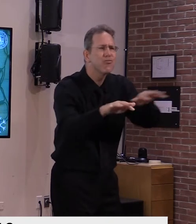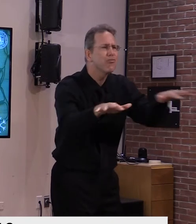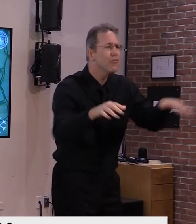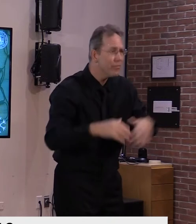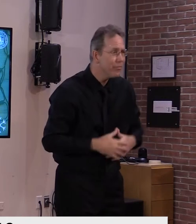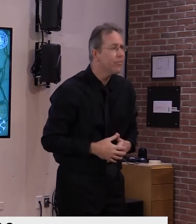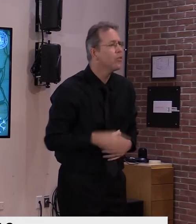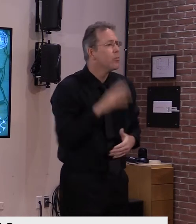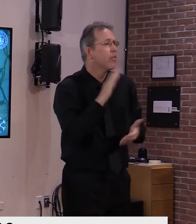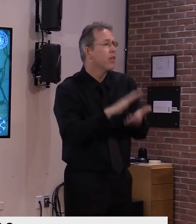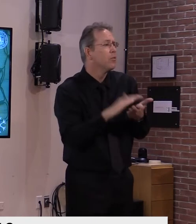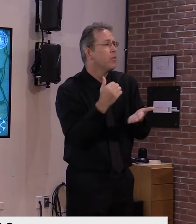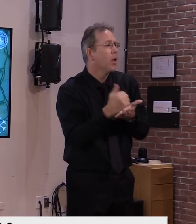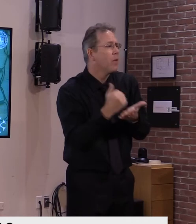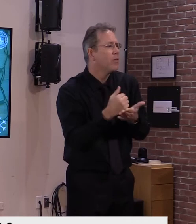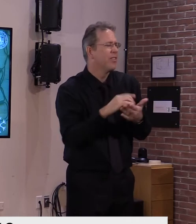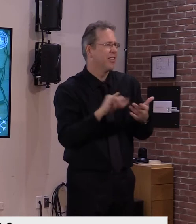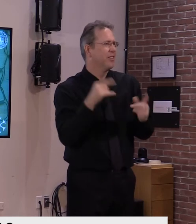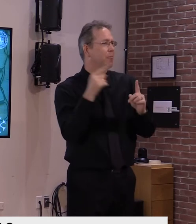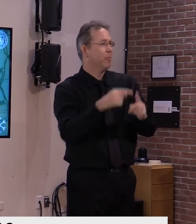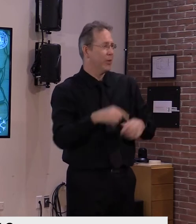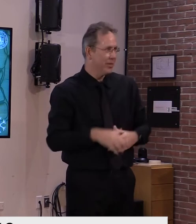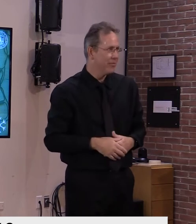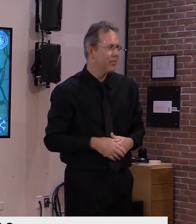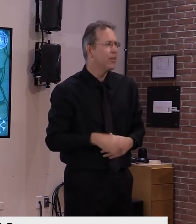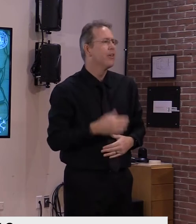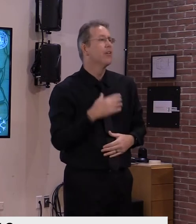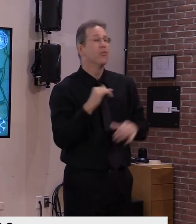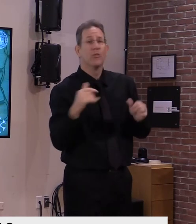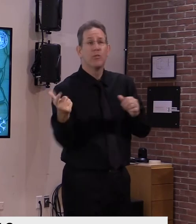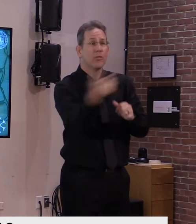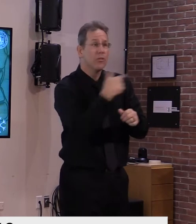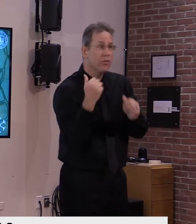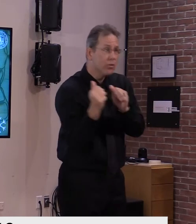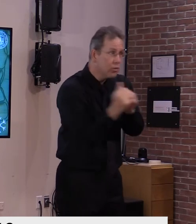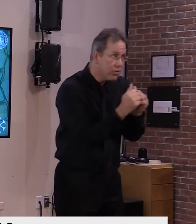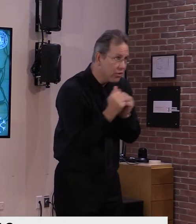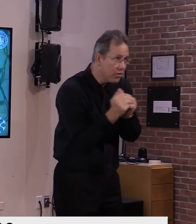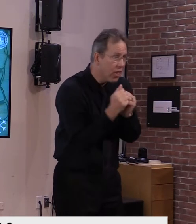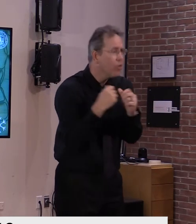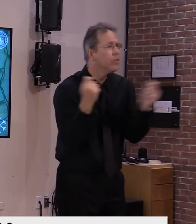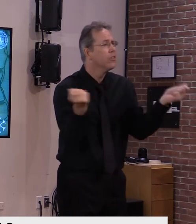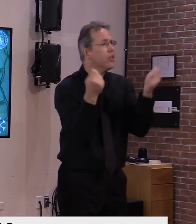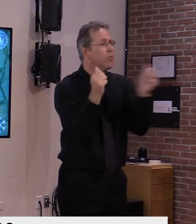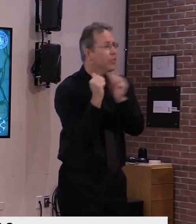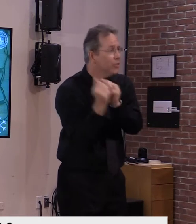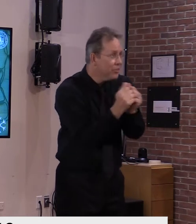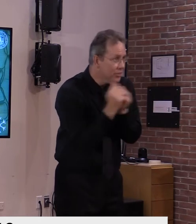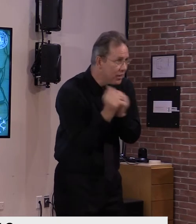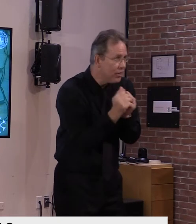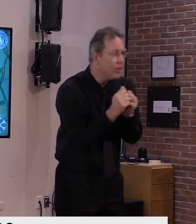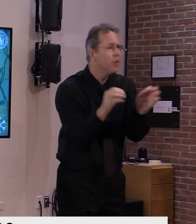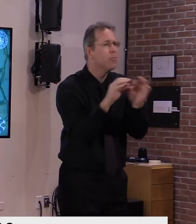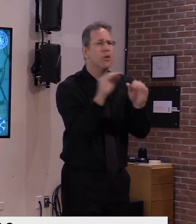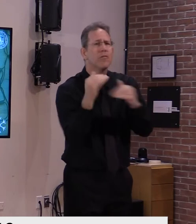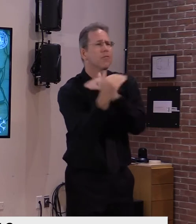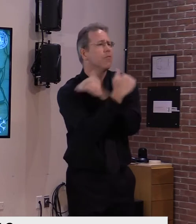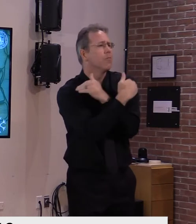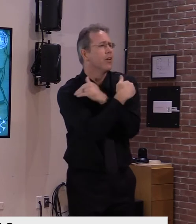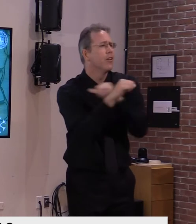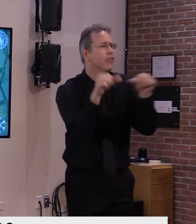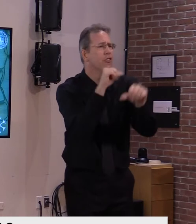the key. Together, we can celebrate this season and remind each other that there are, in